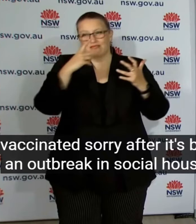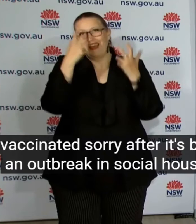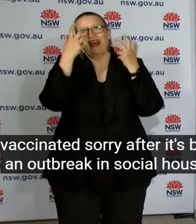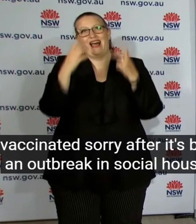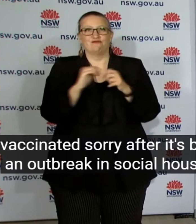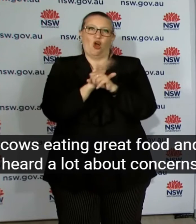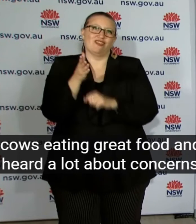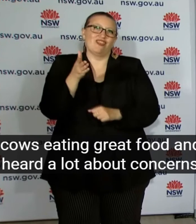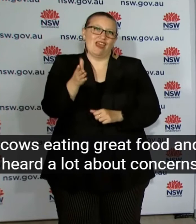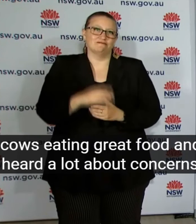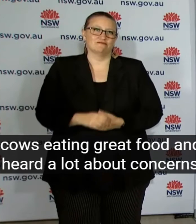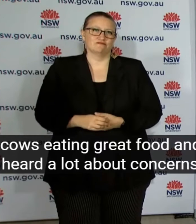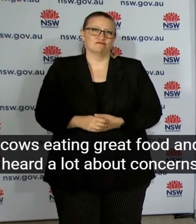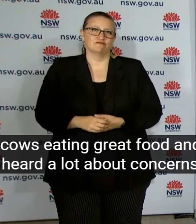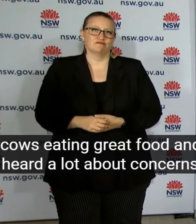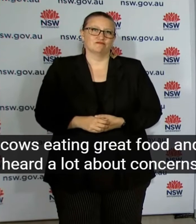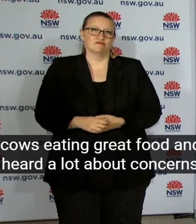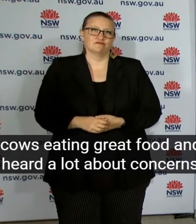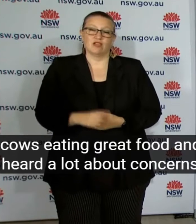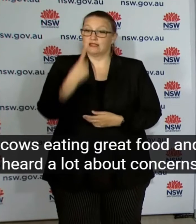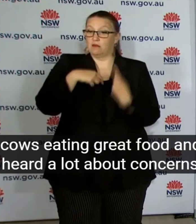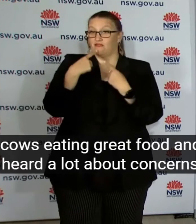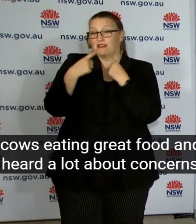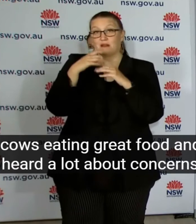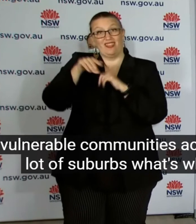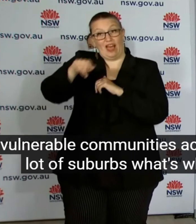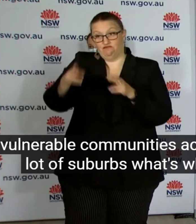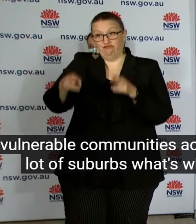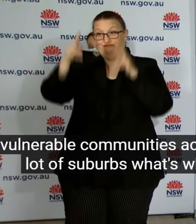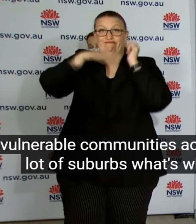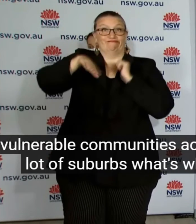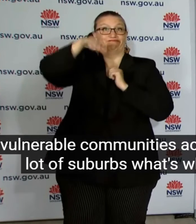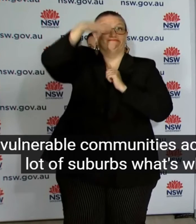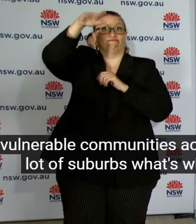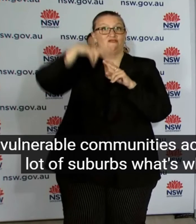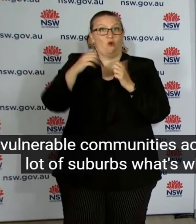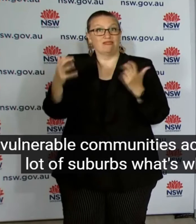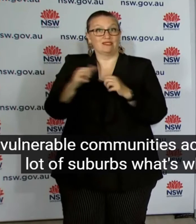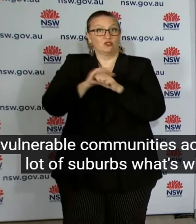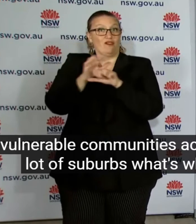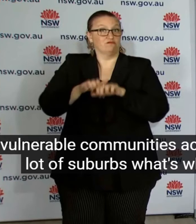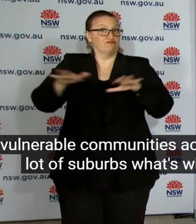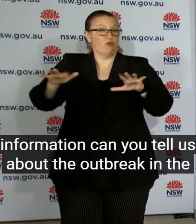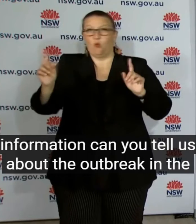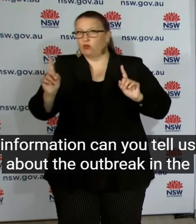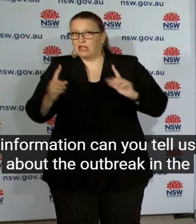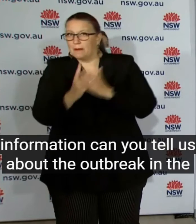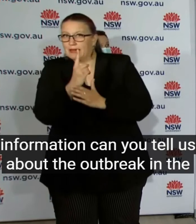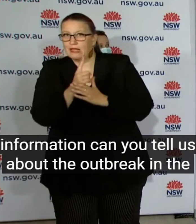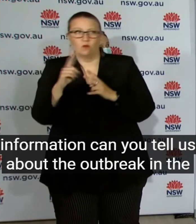What information can you tell us about the outbreak in the Redfern towers and what's being done, and how concerned are you?